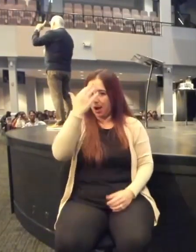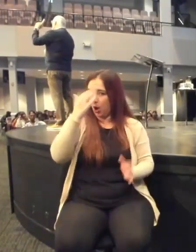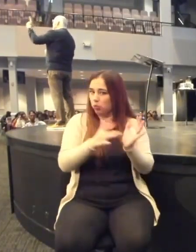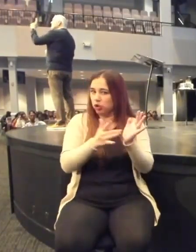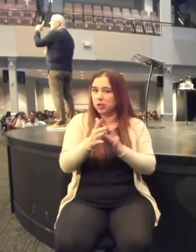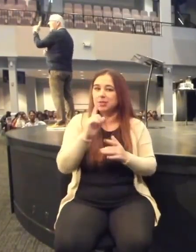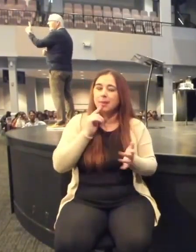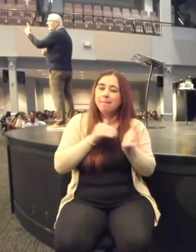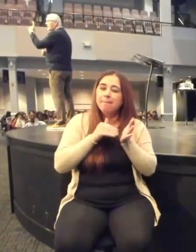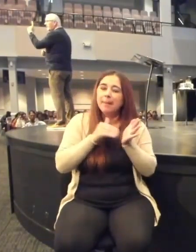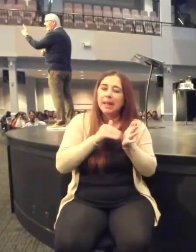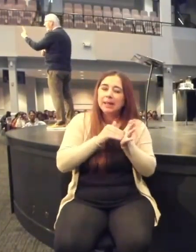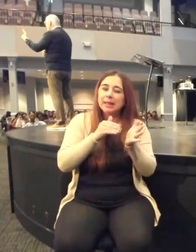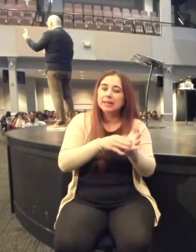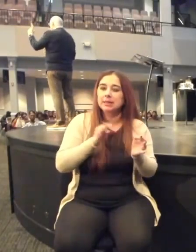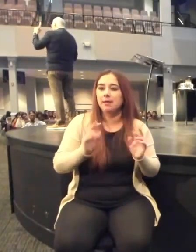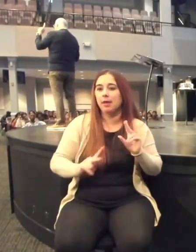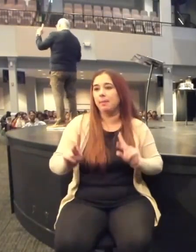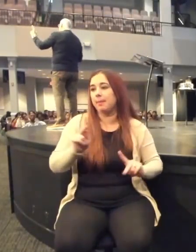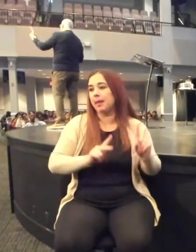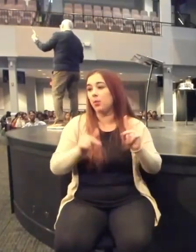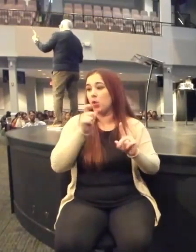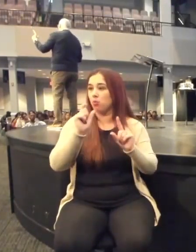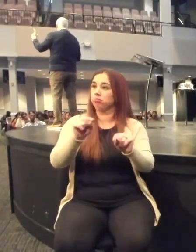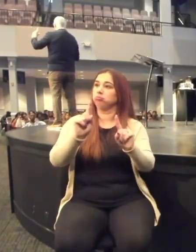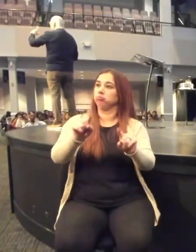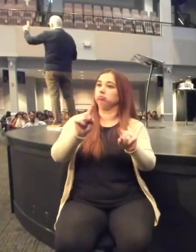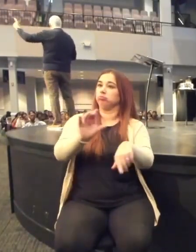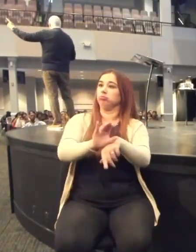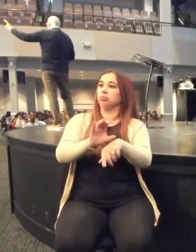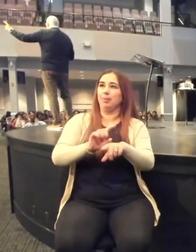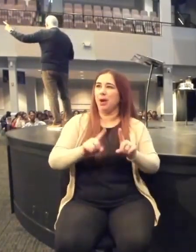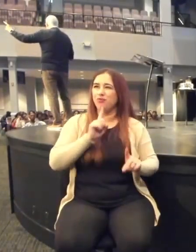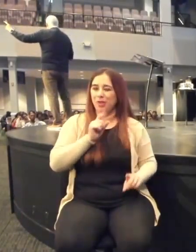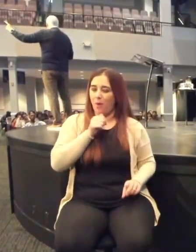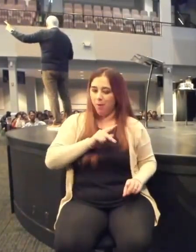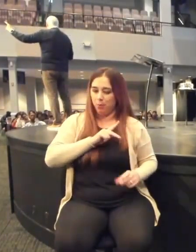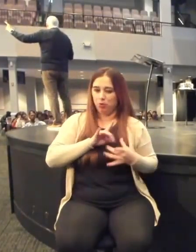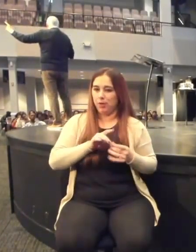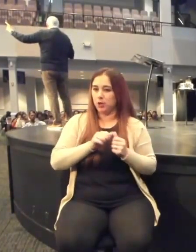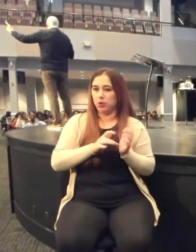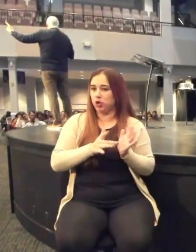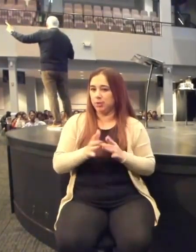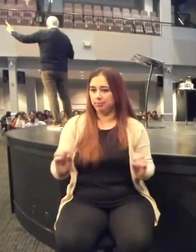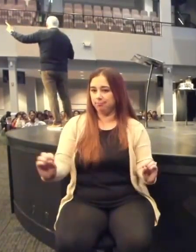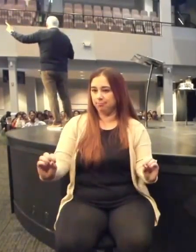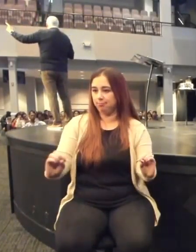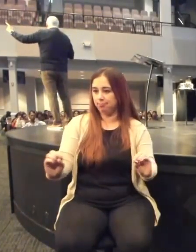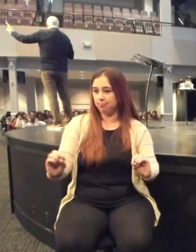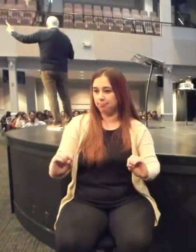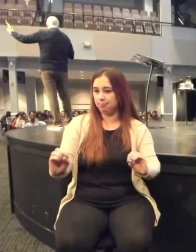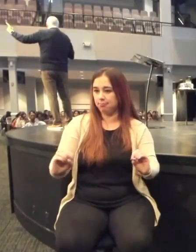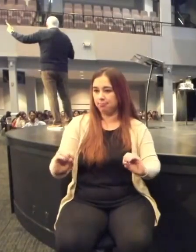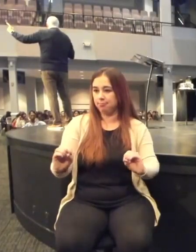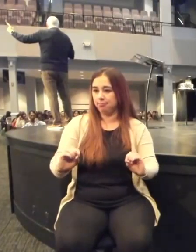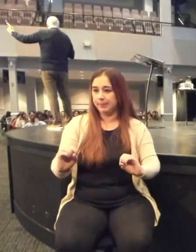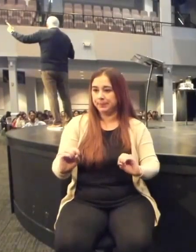There are millions of people today that will go to church that don't know Jesus, don't have a personal relationship with